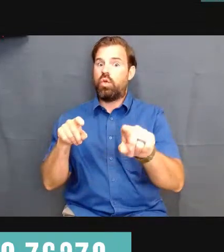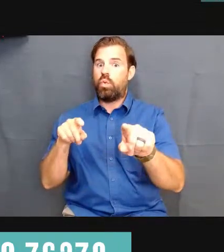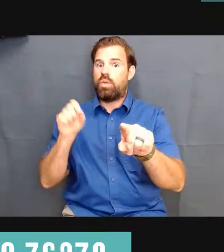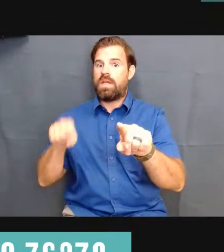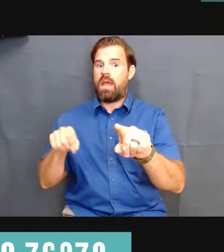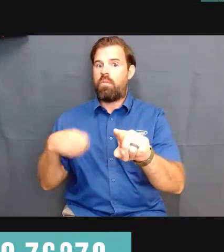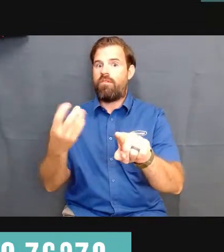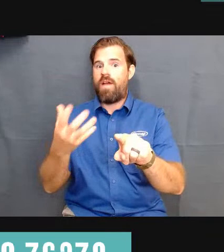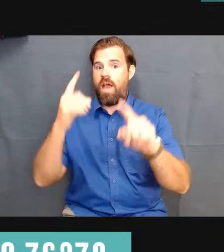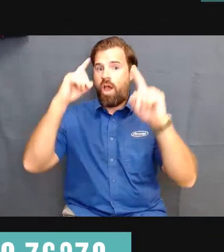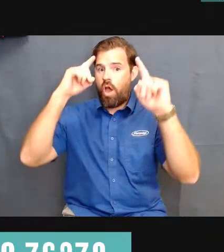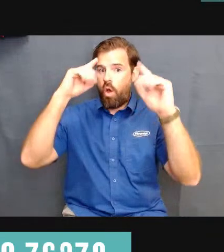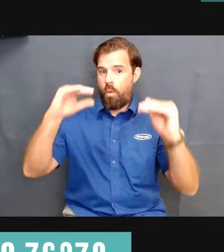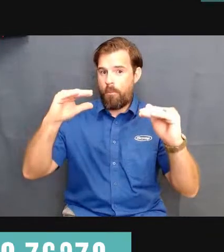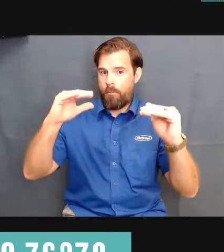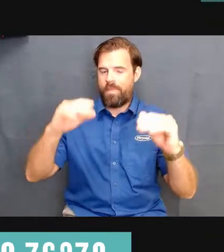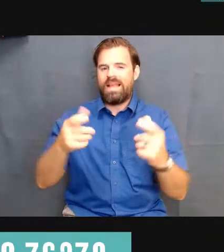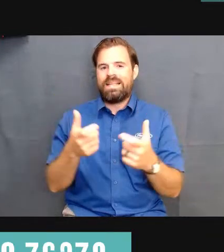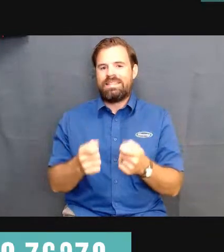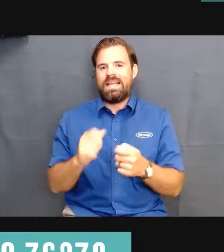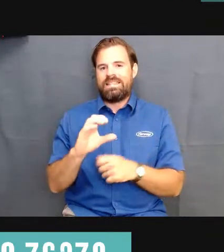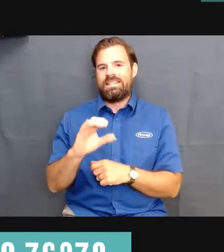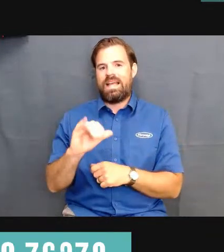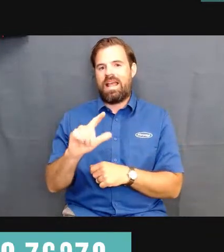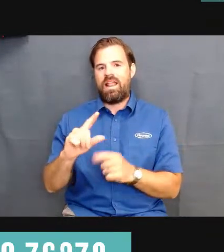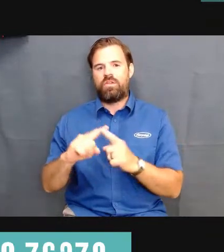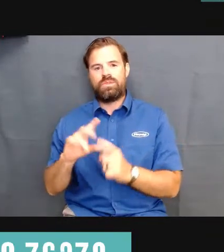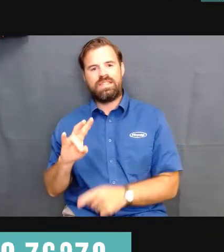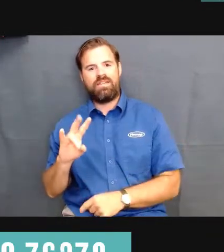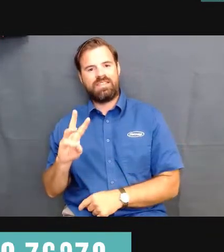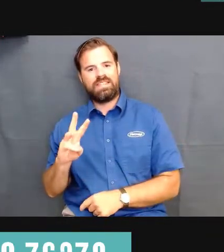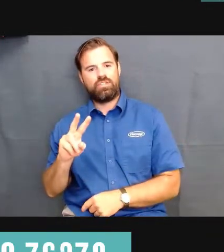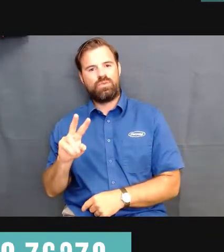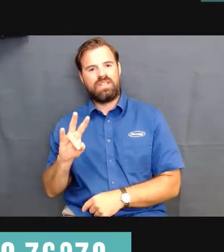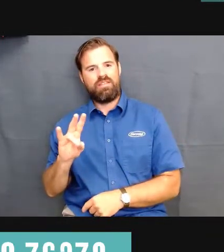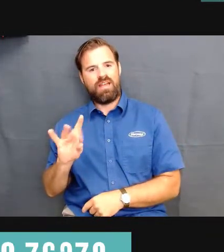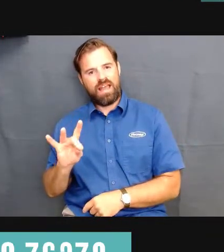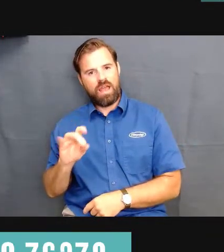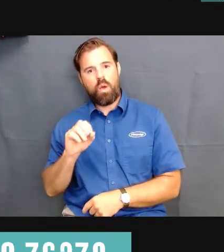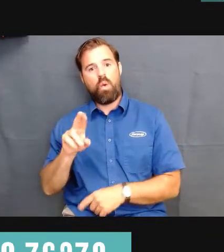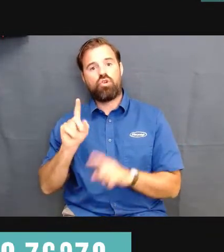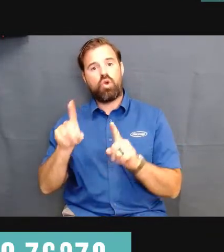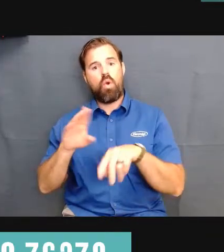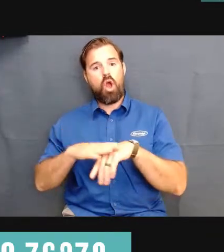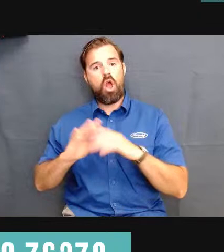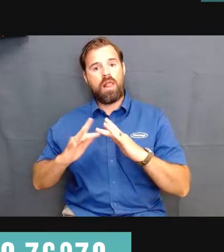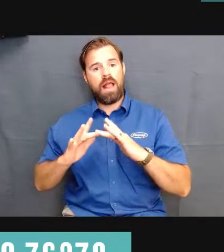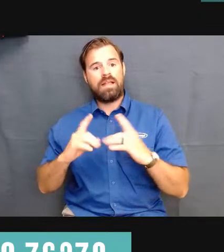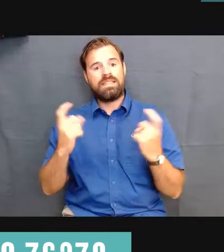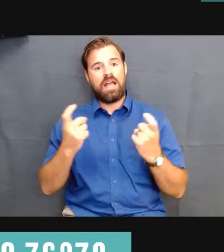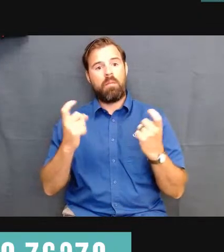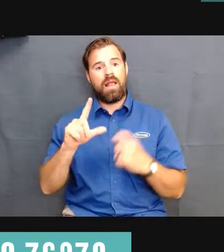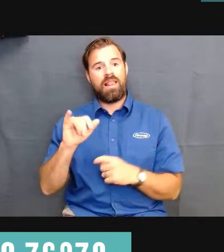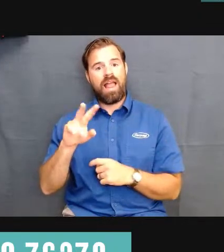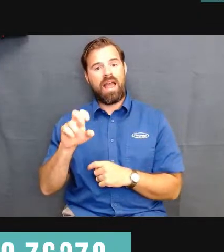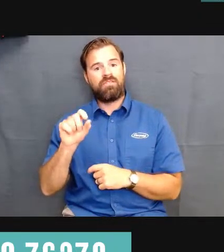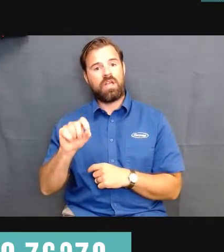can provide hope. Just text CIL to 76278 or go online,